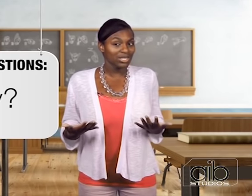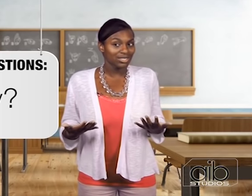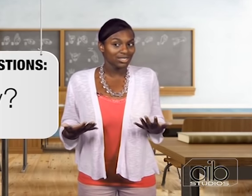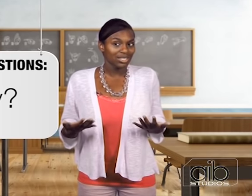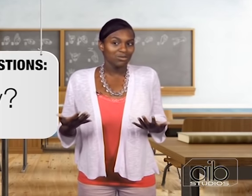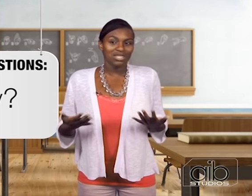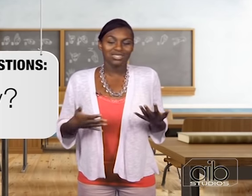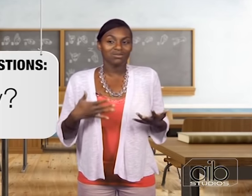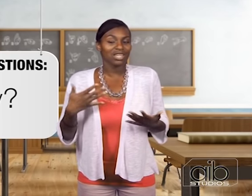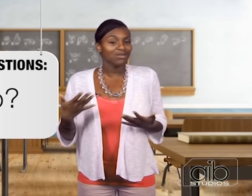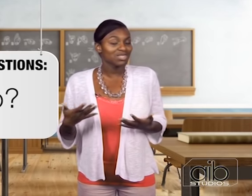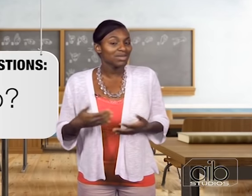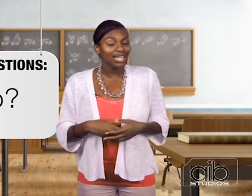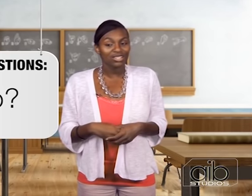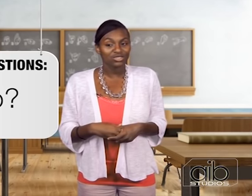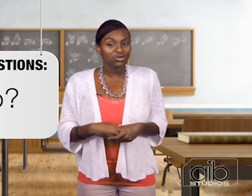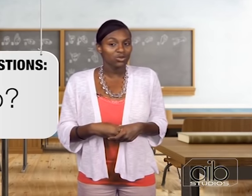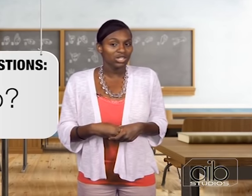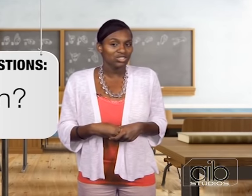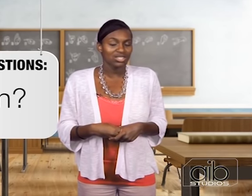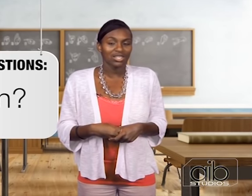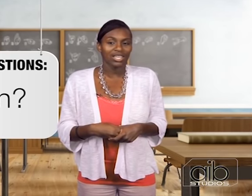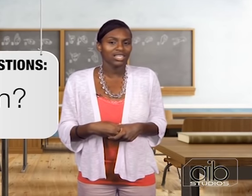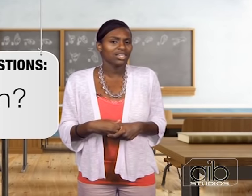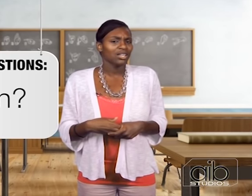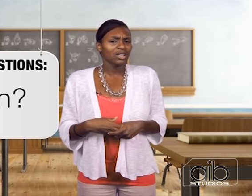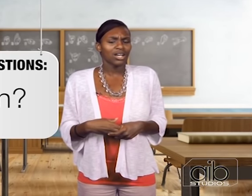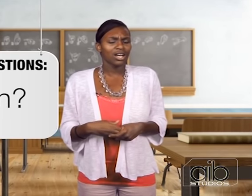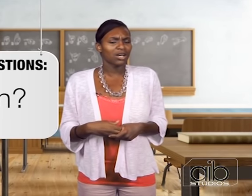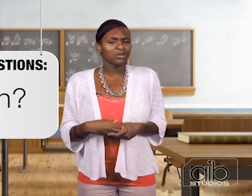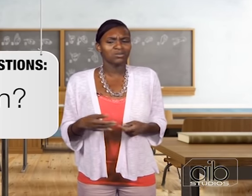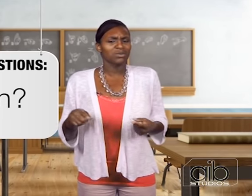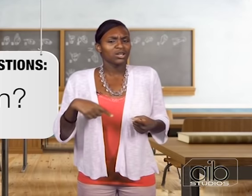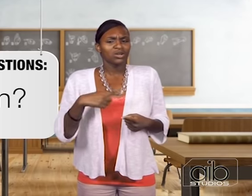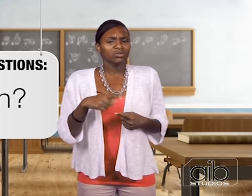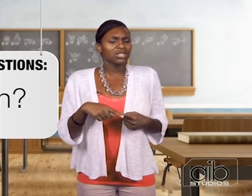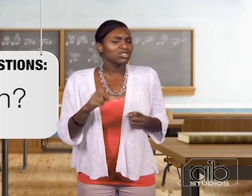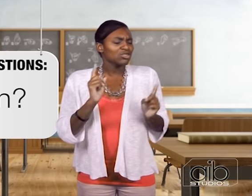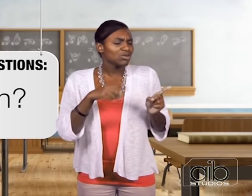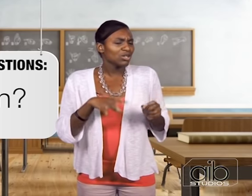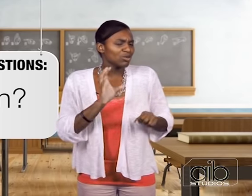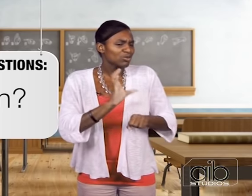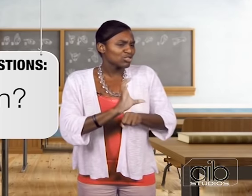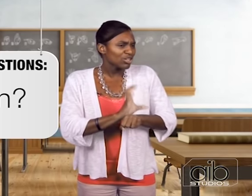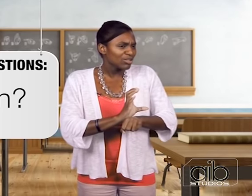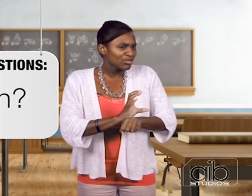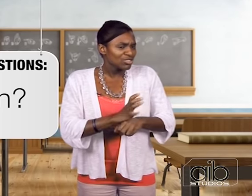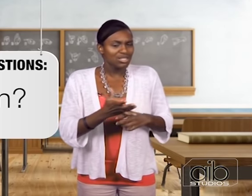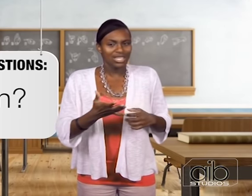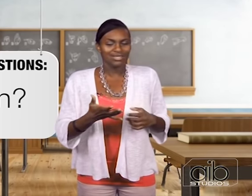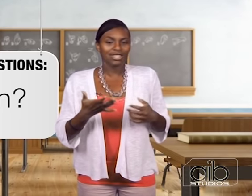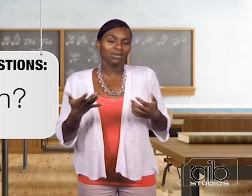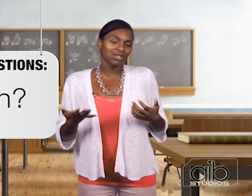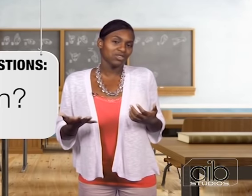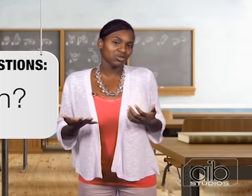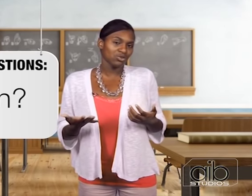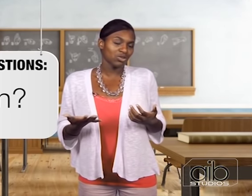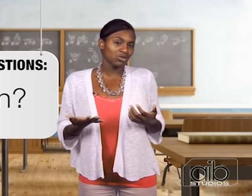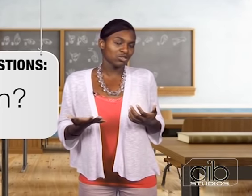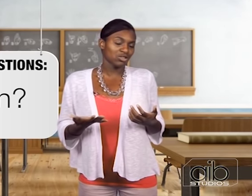week because sometimes they may ask you a question like, when do you go to church? And some individuals go to church